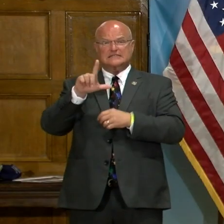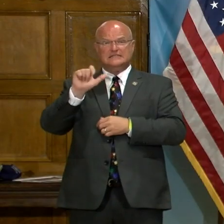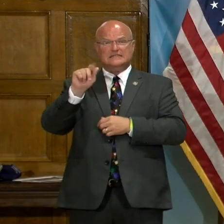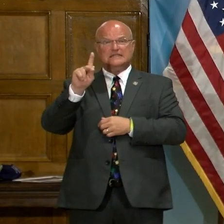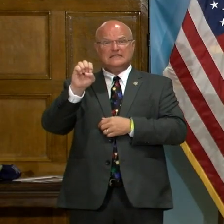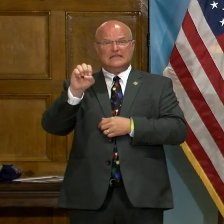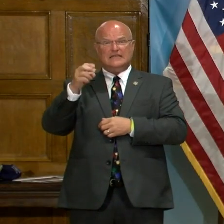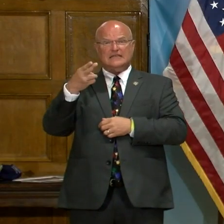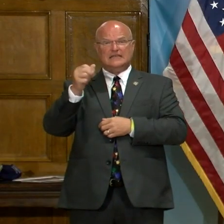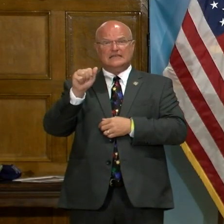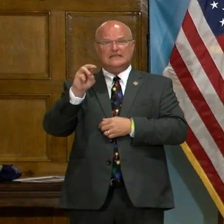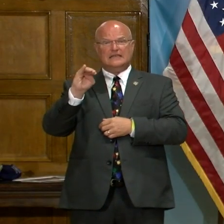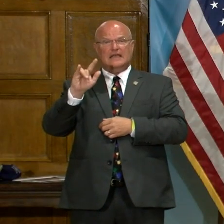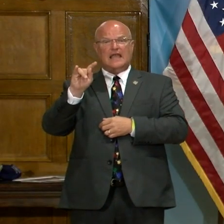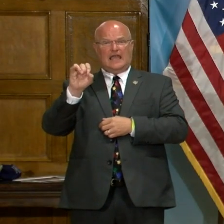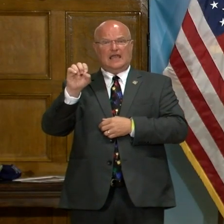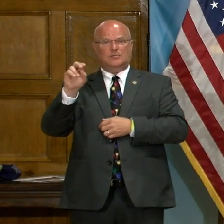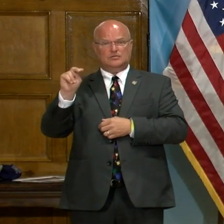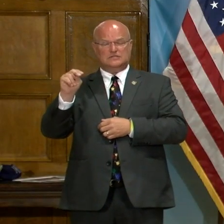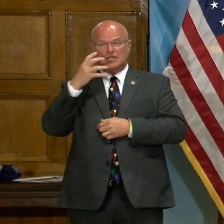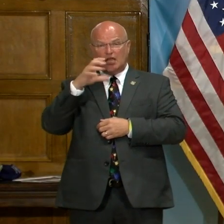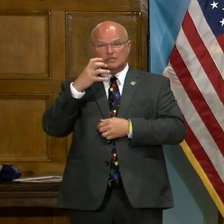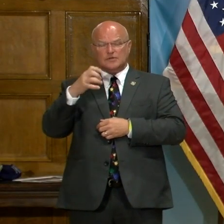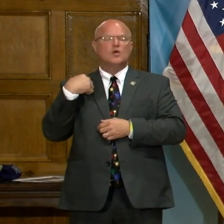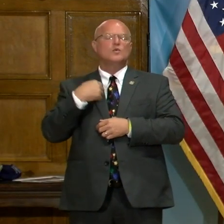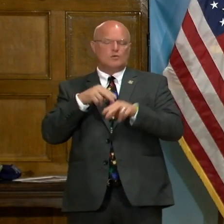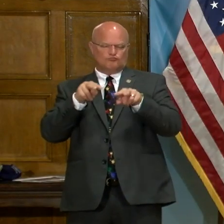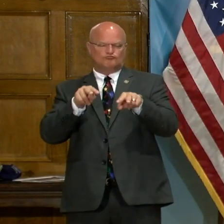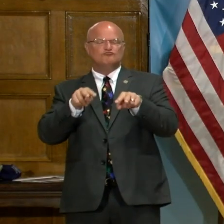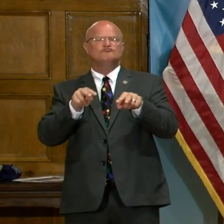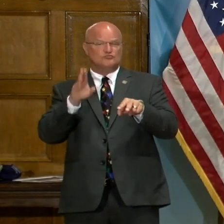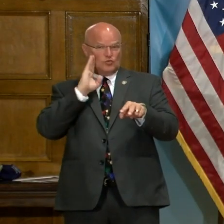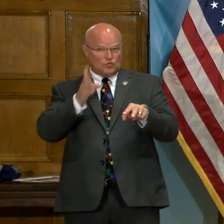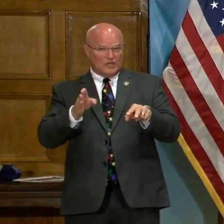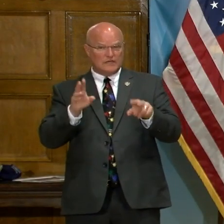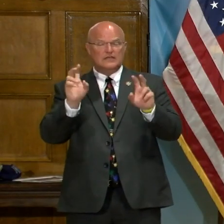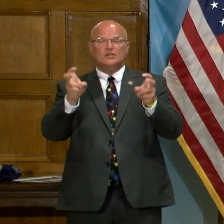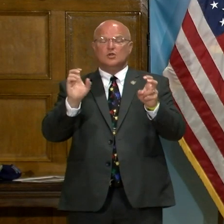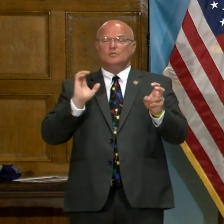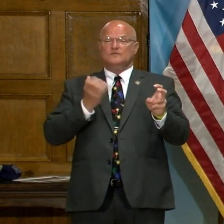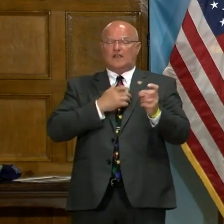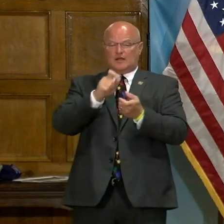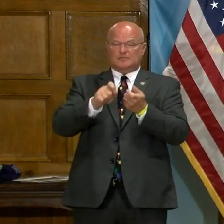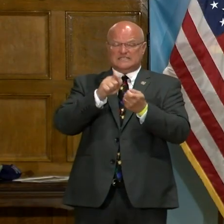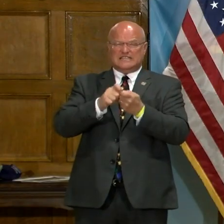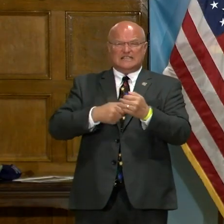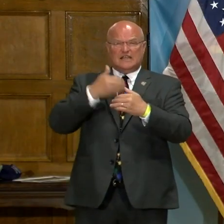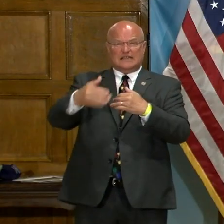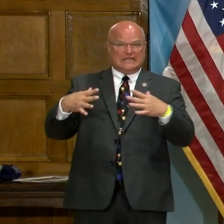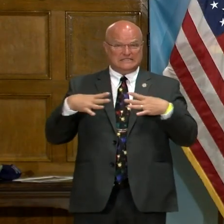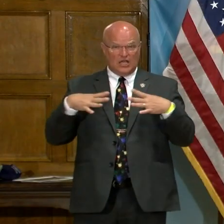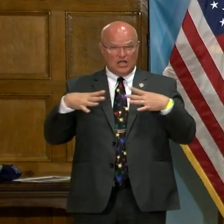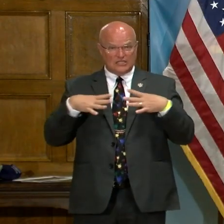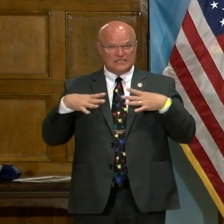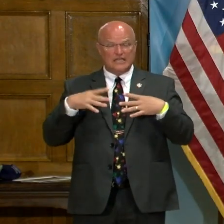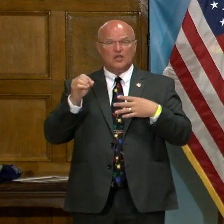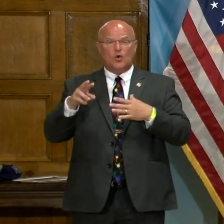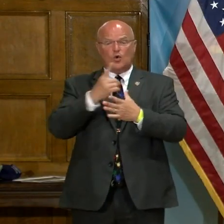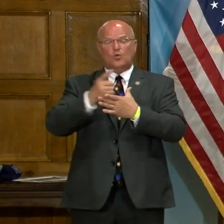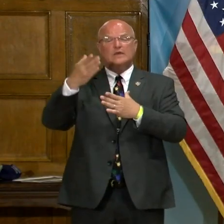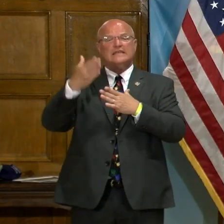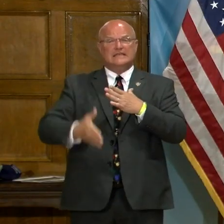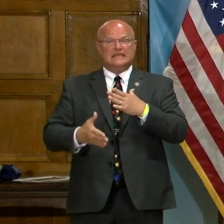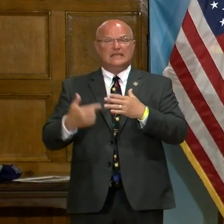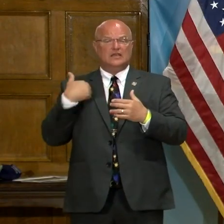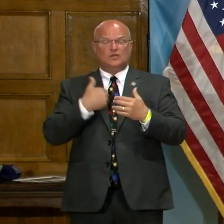Hamilton, this is something that we will look into. In terms of particularly our next holiday or